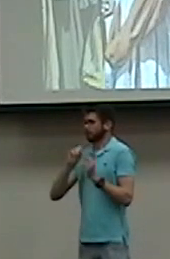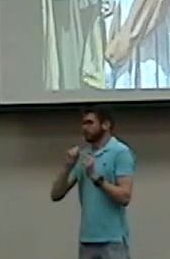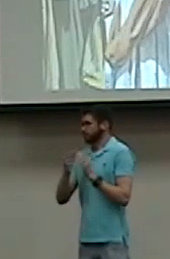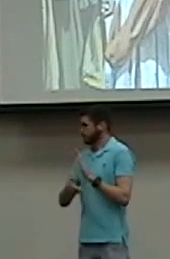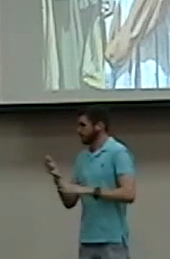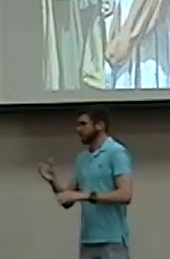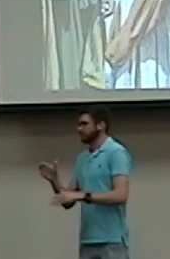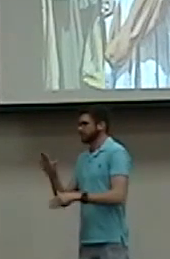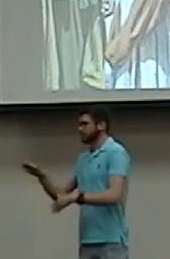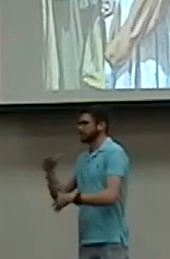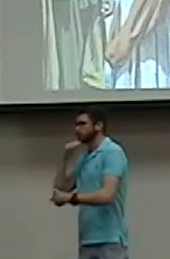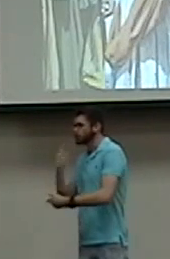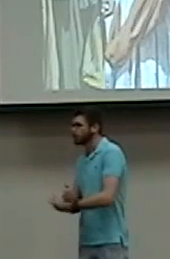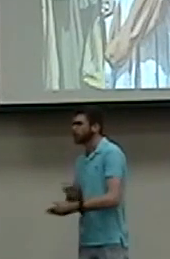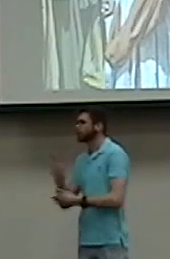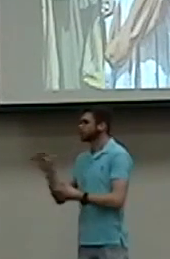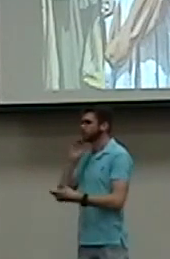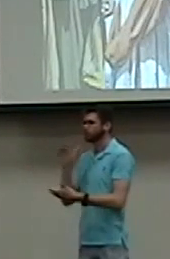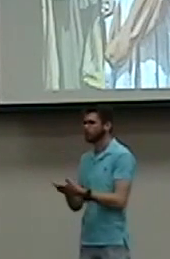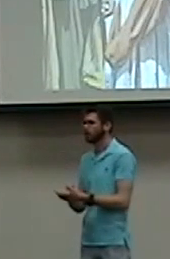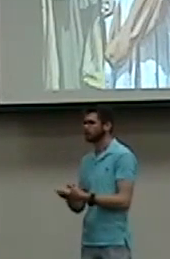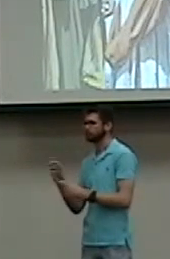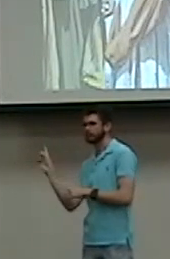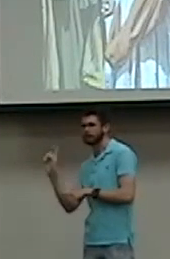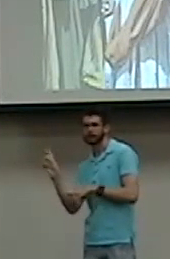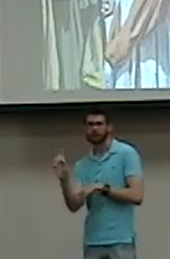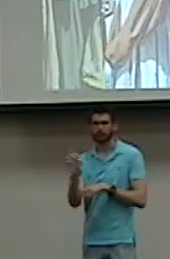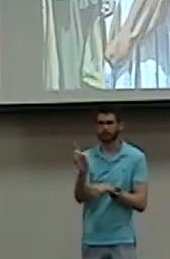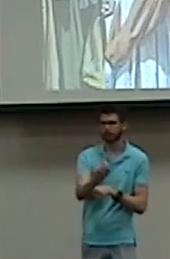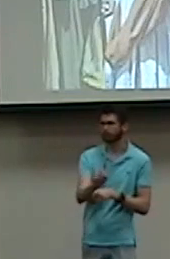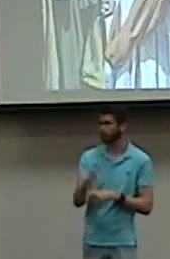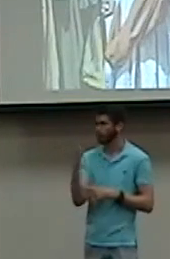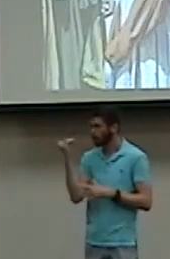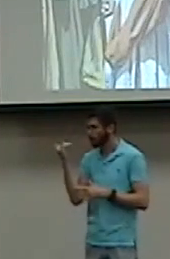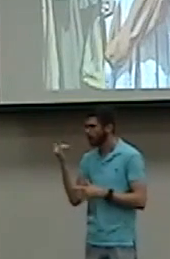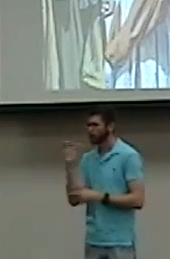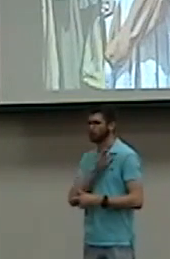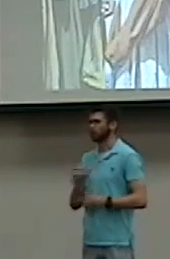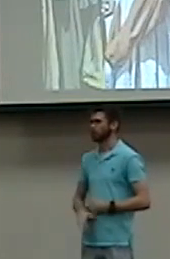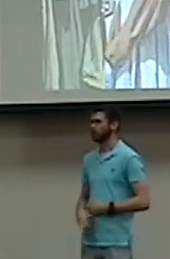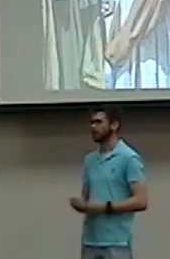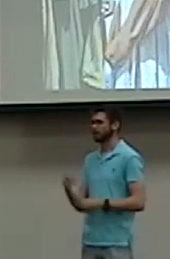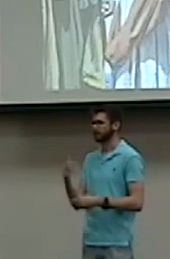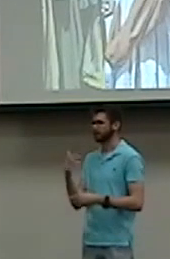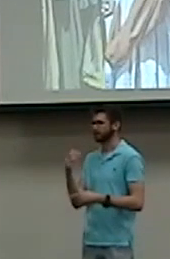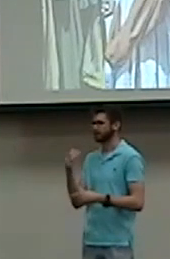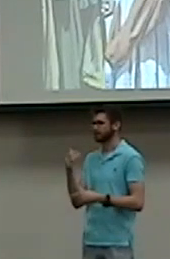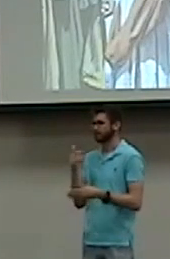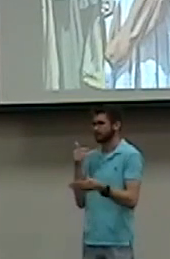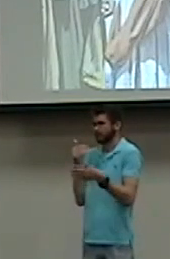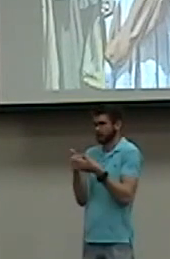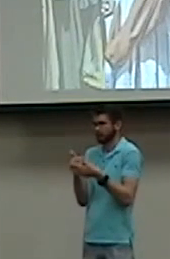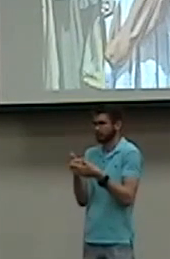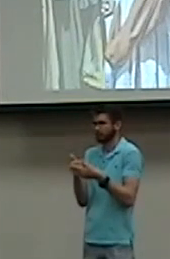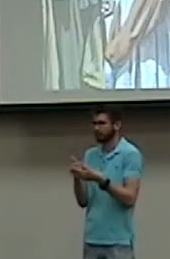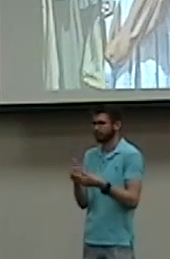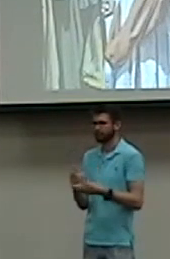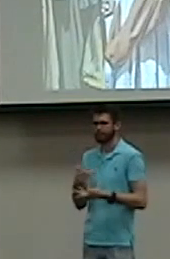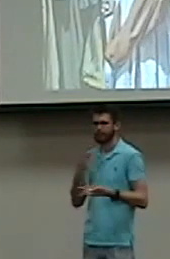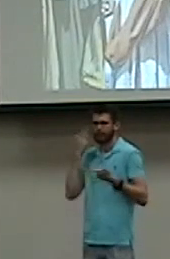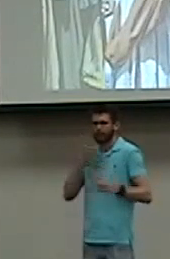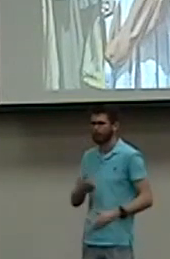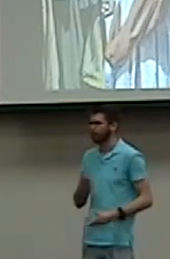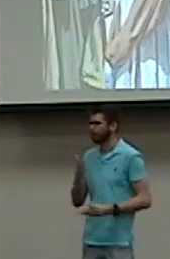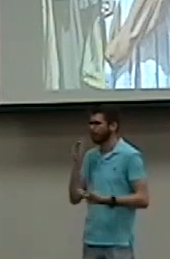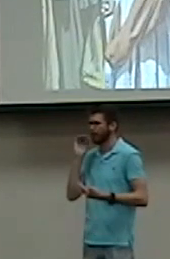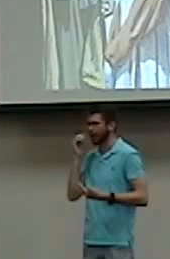wife, and he goes because he's heard that Christ is in the area. We do not know how he heard about this. We